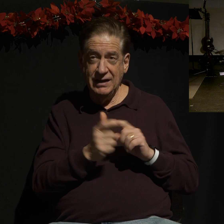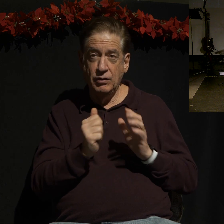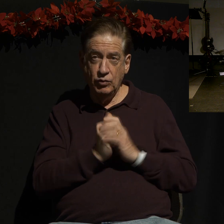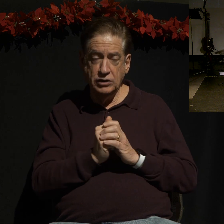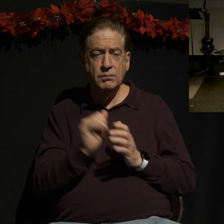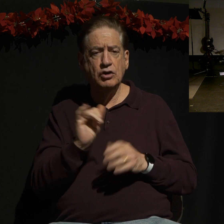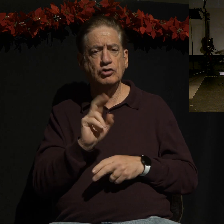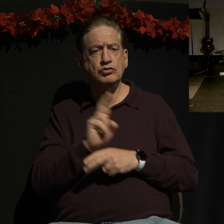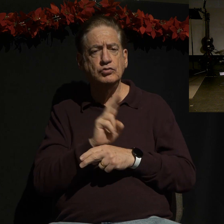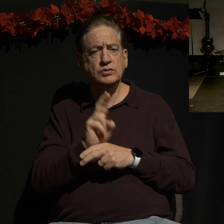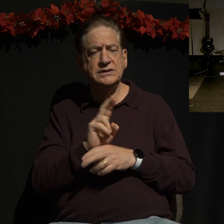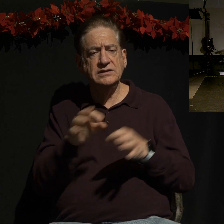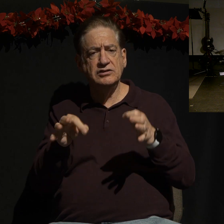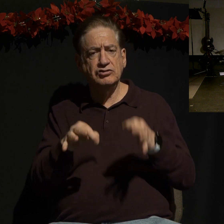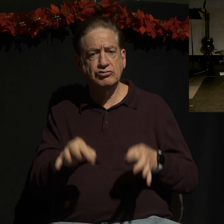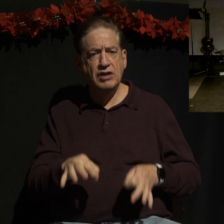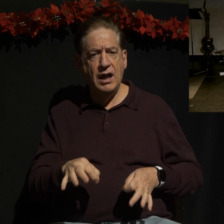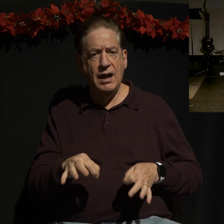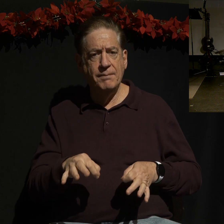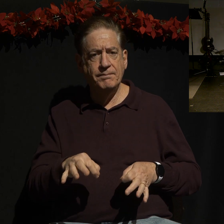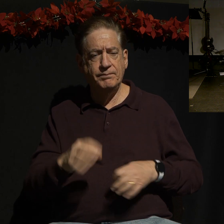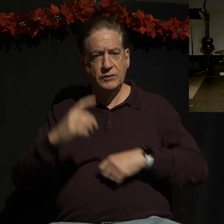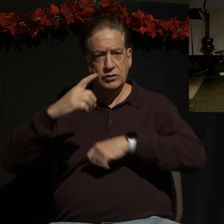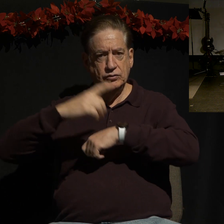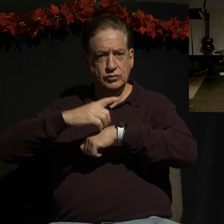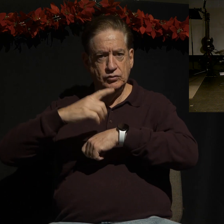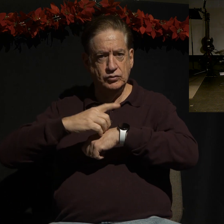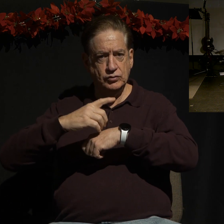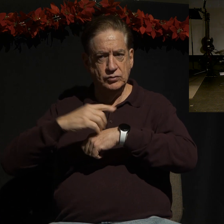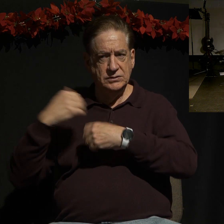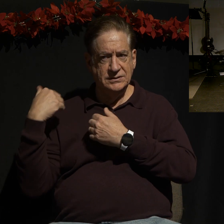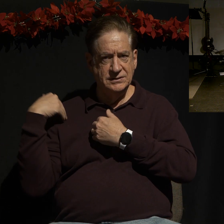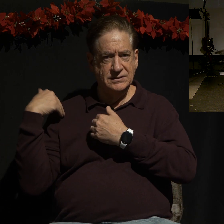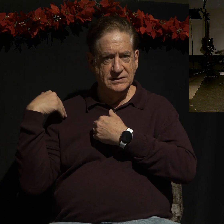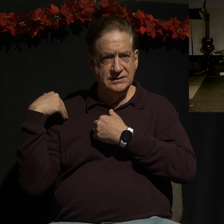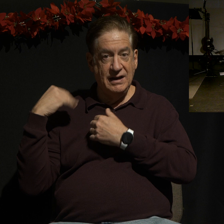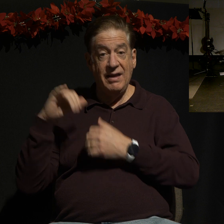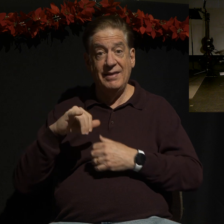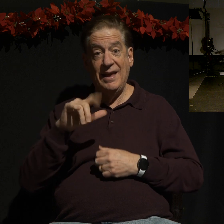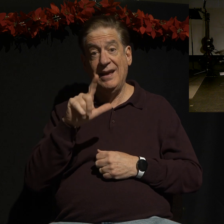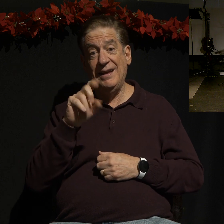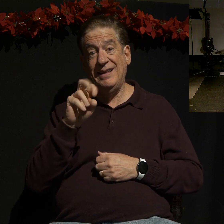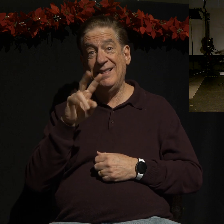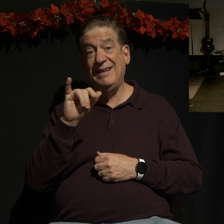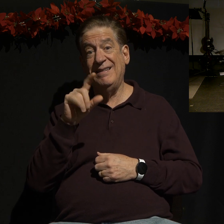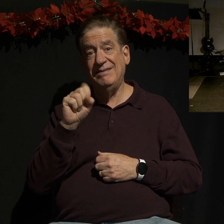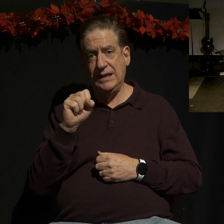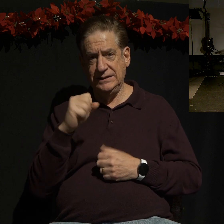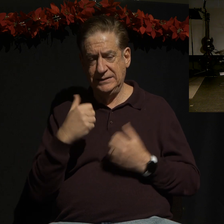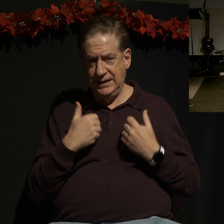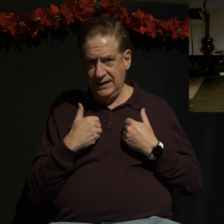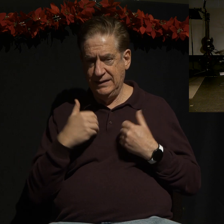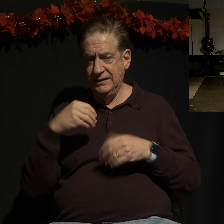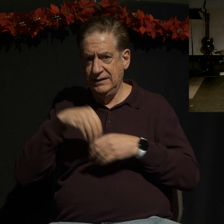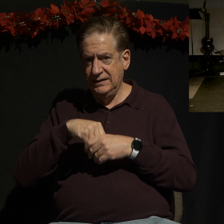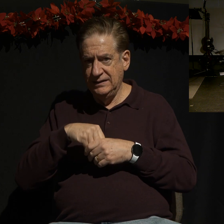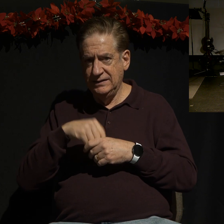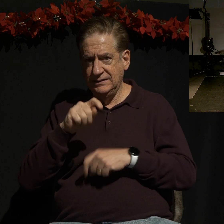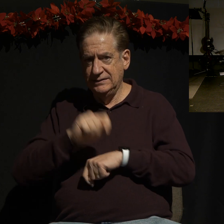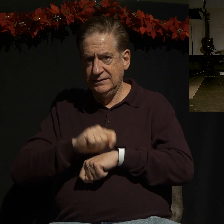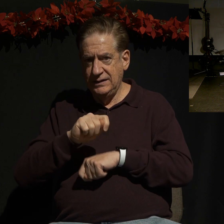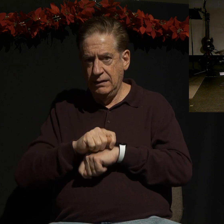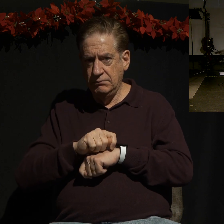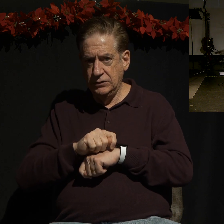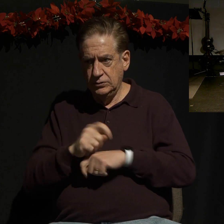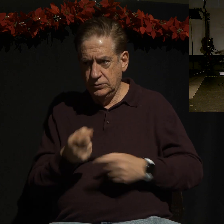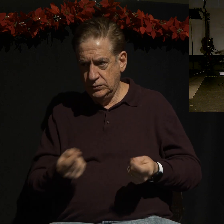they used to describe the duties that the Levites had in the temple.